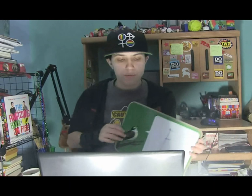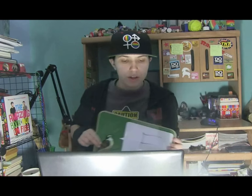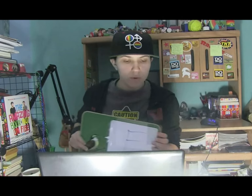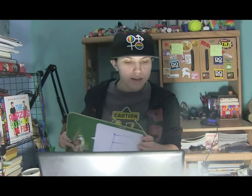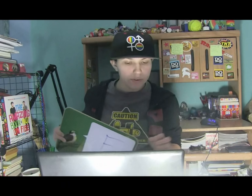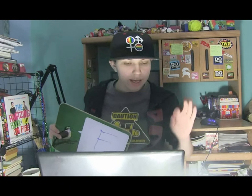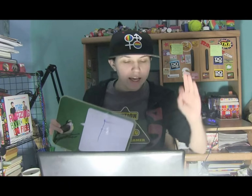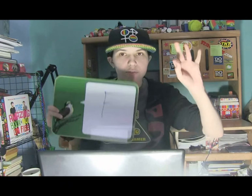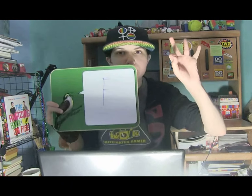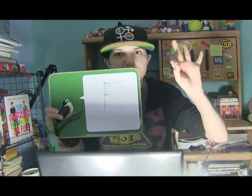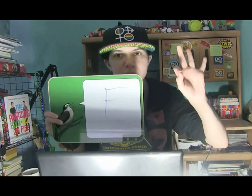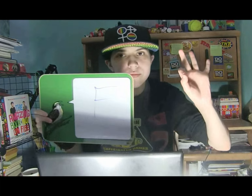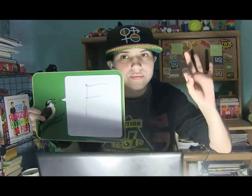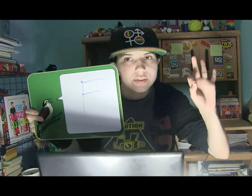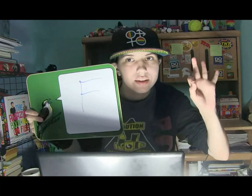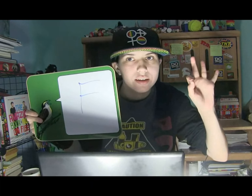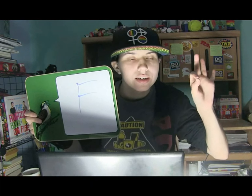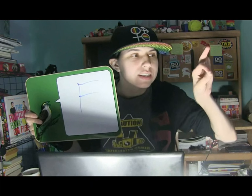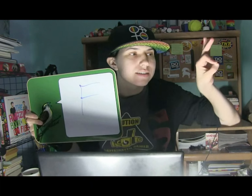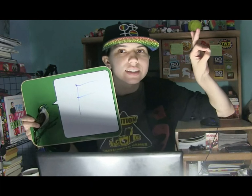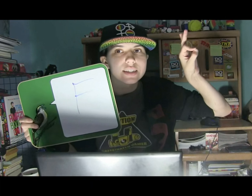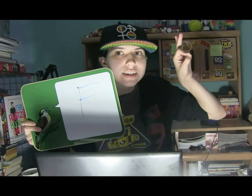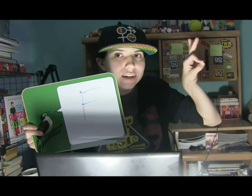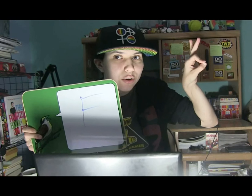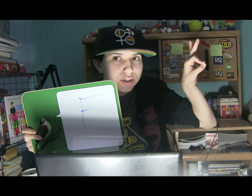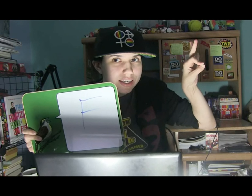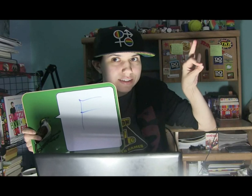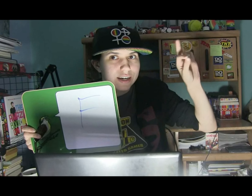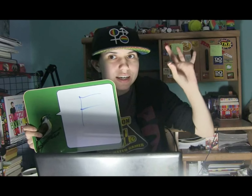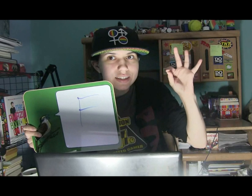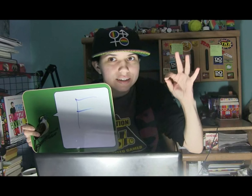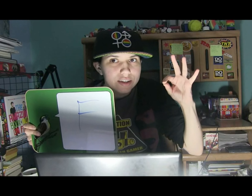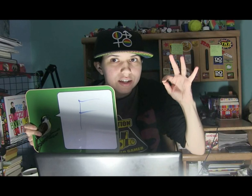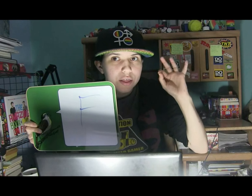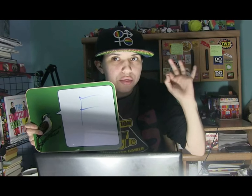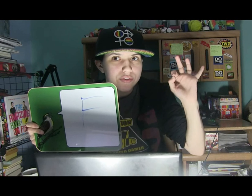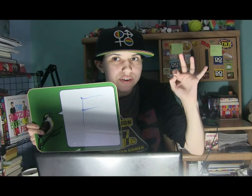we have F. It's the OK sign, three fingers up.